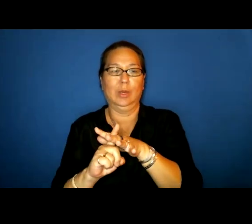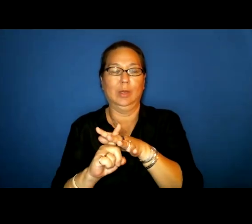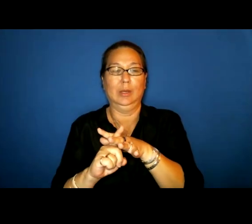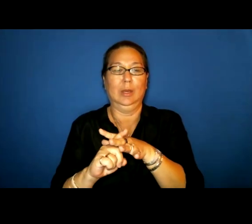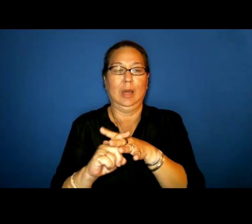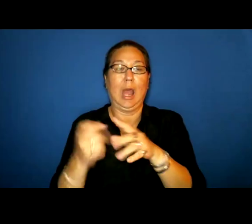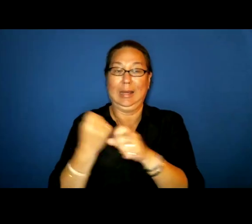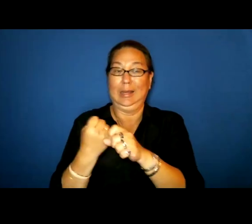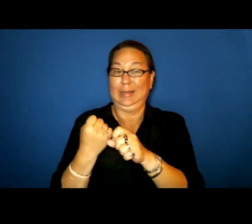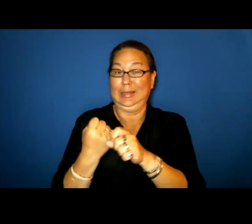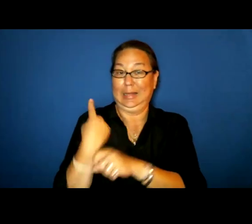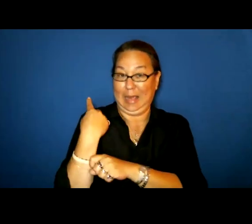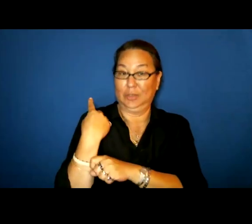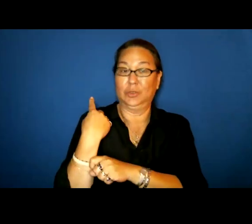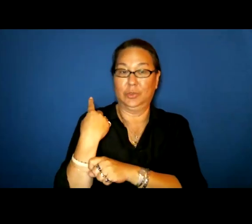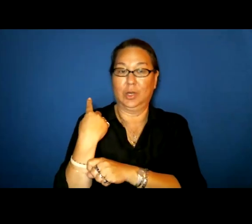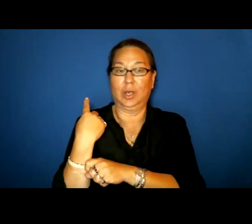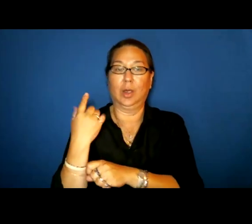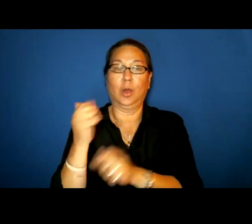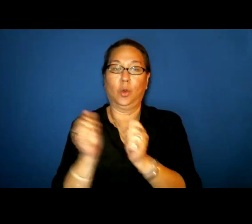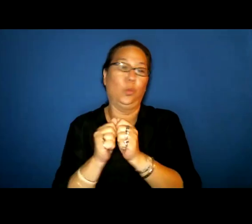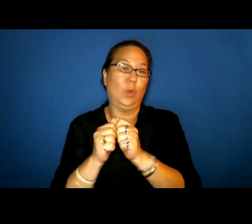numbers were on average thousands of